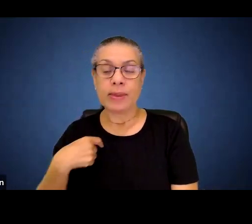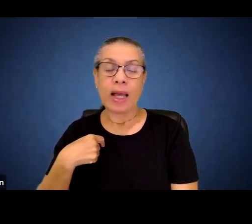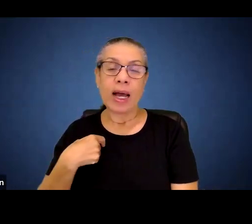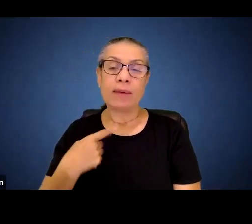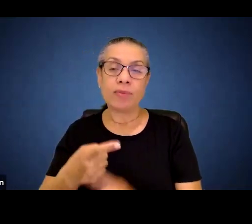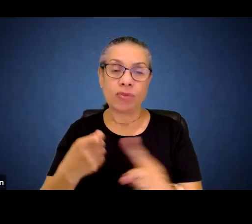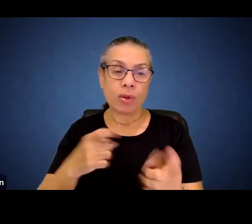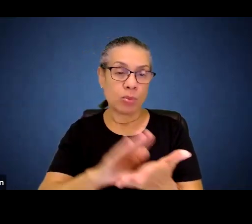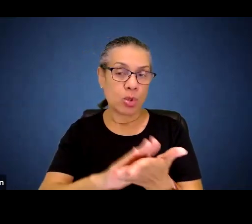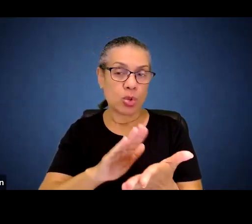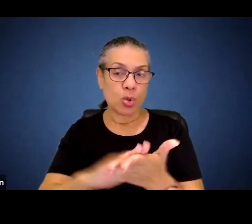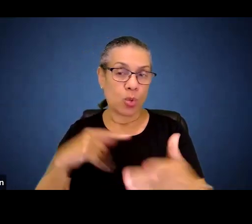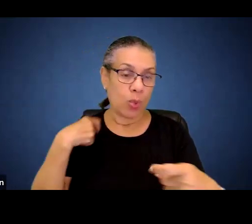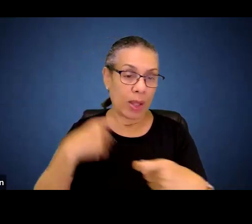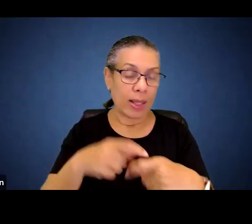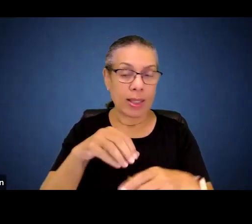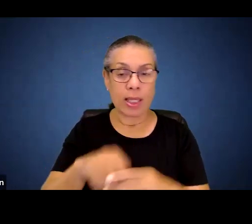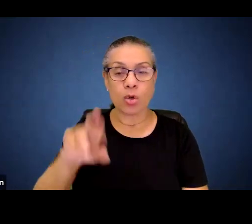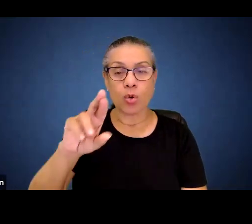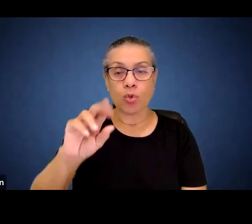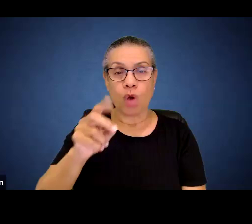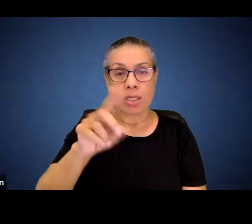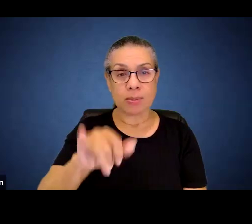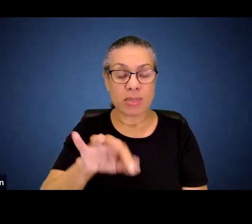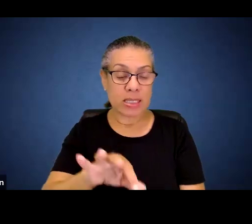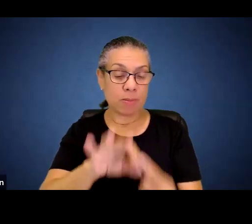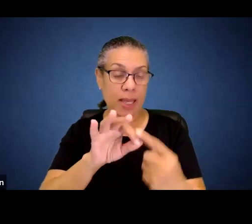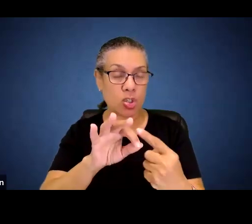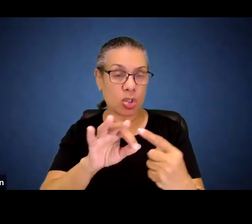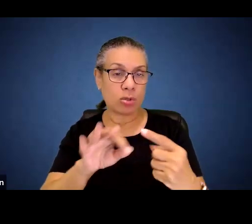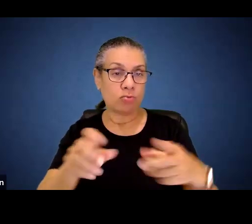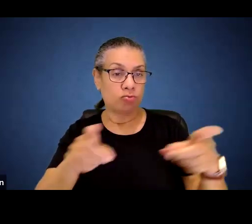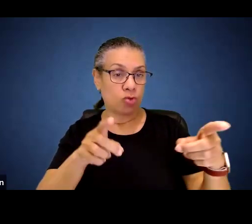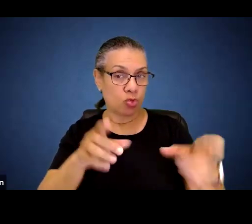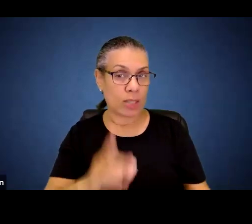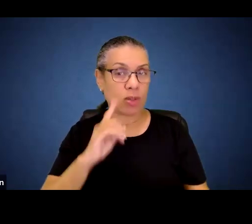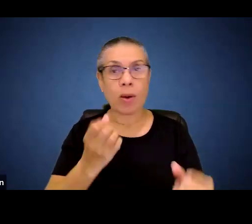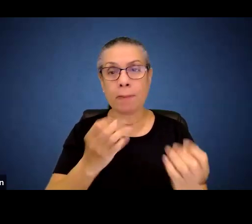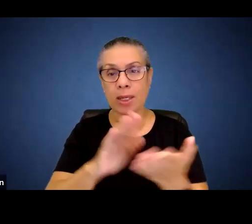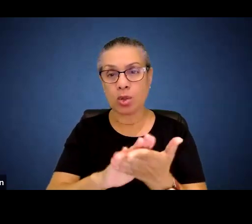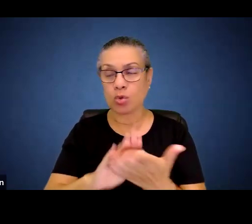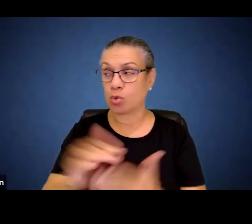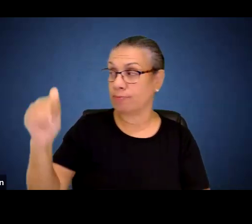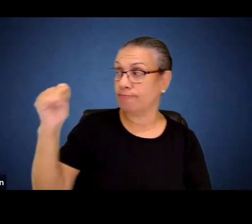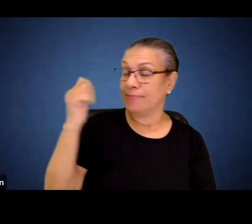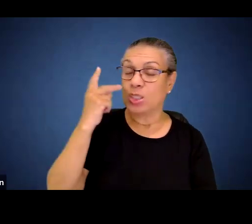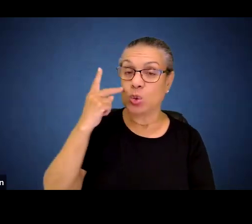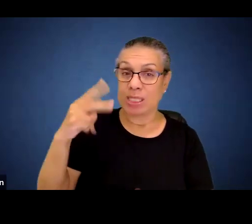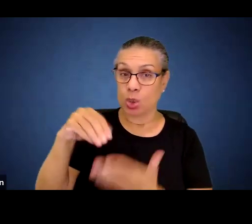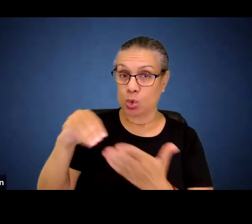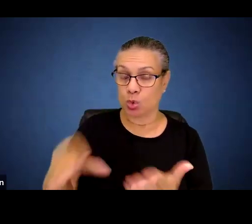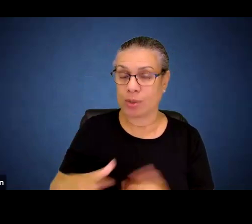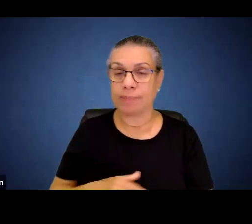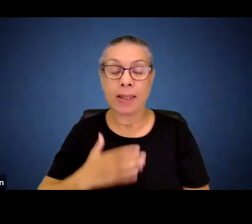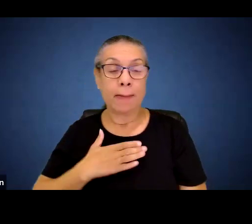time youth development organization located in Roxbury as their development specialist for the youth community organizing team, many of which you can see behind me. My colleagues,